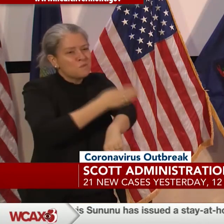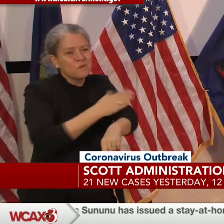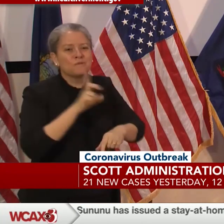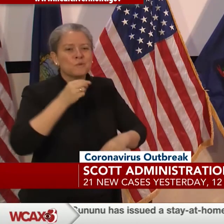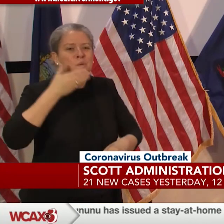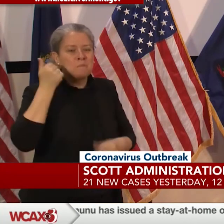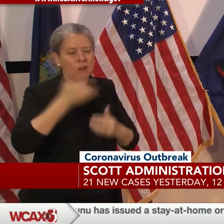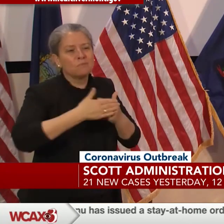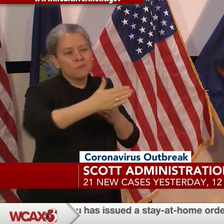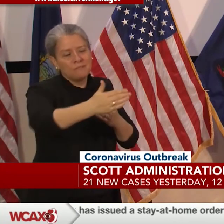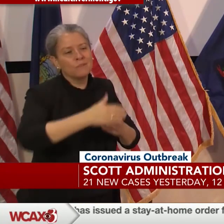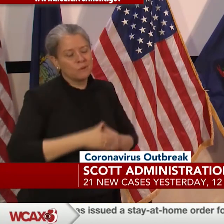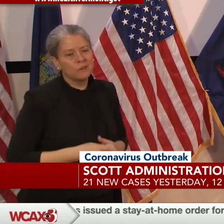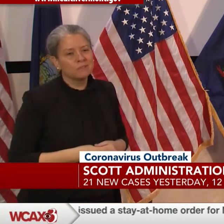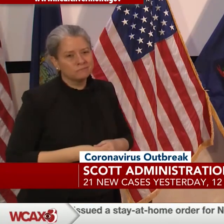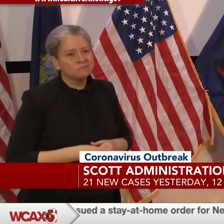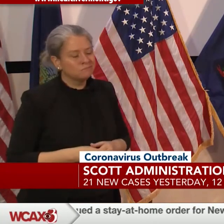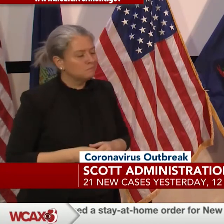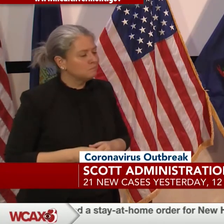better.